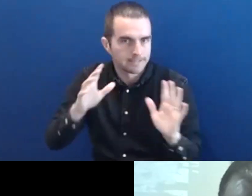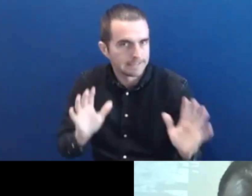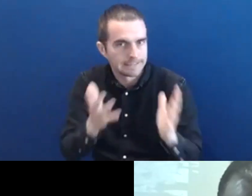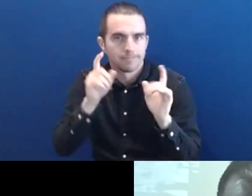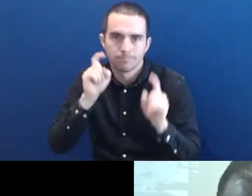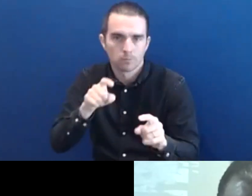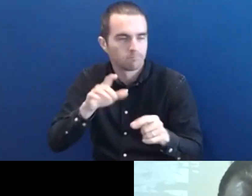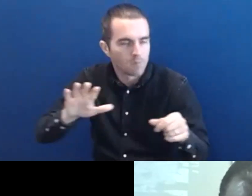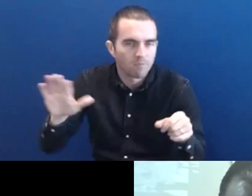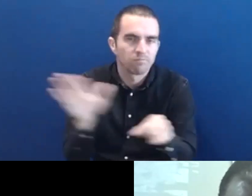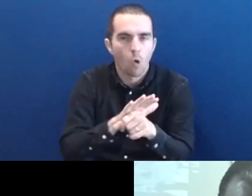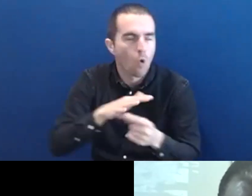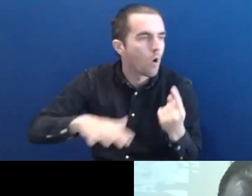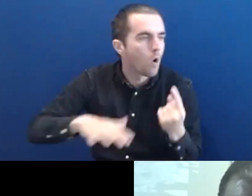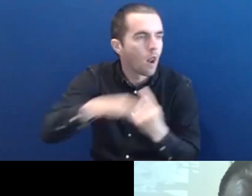In fact,